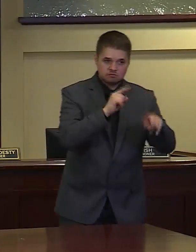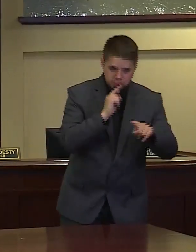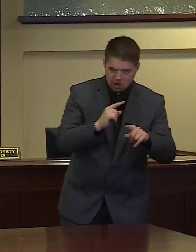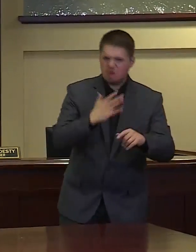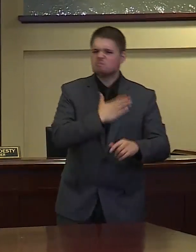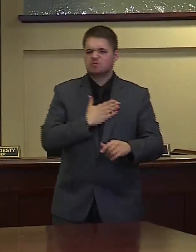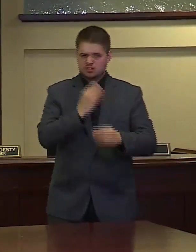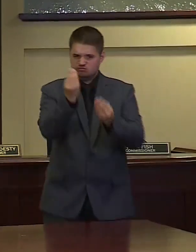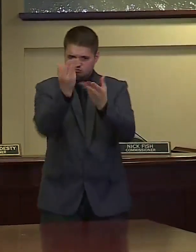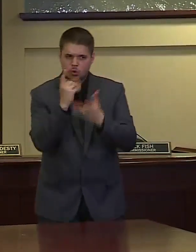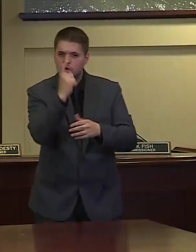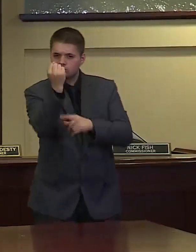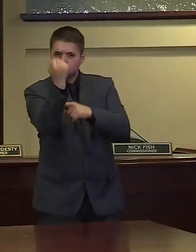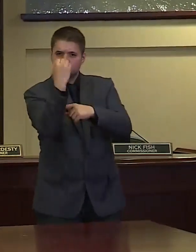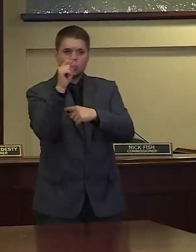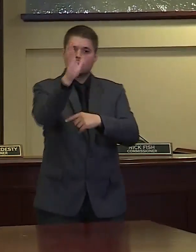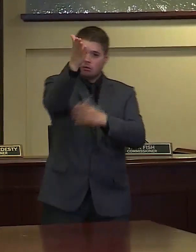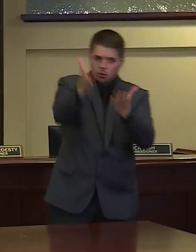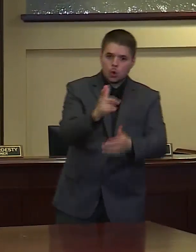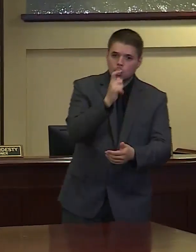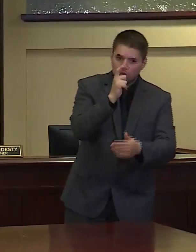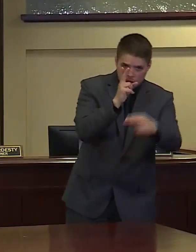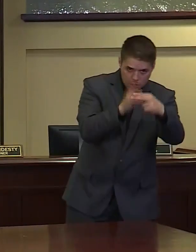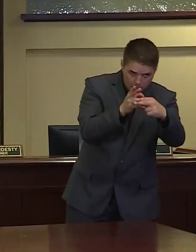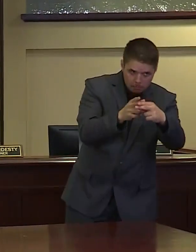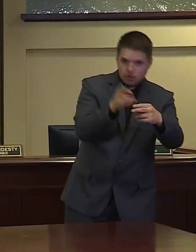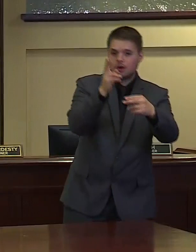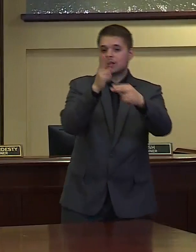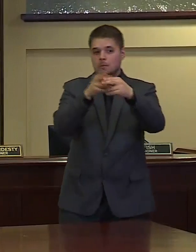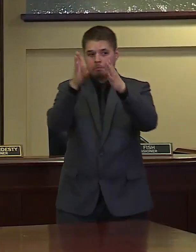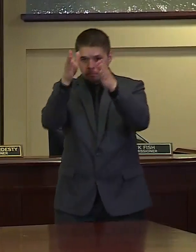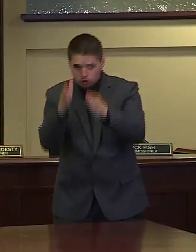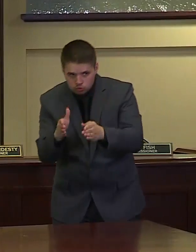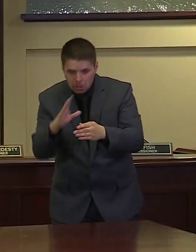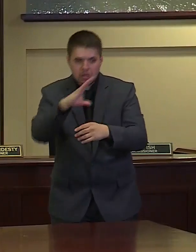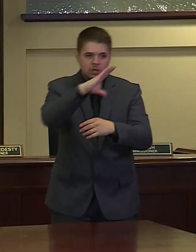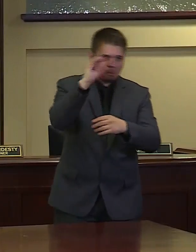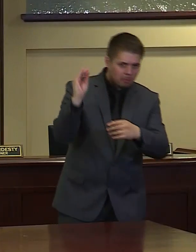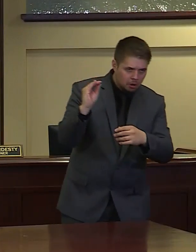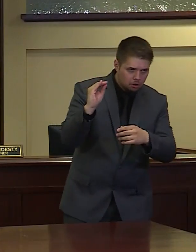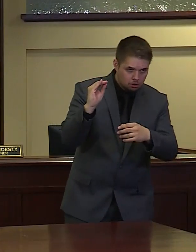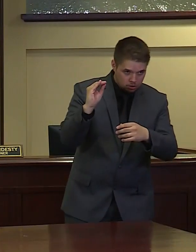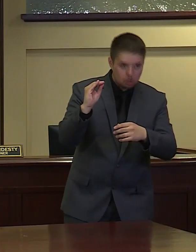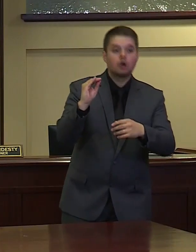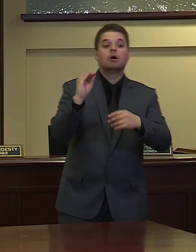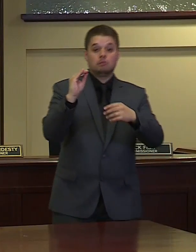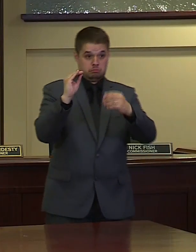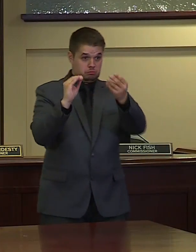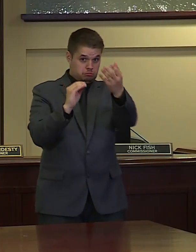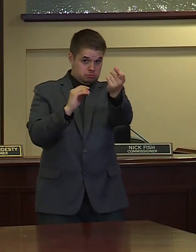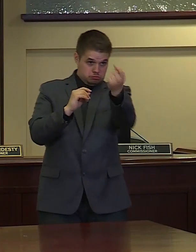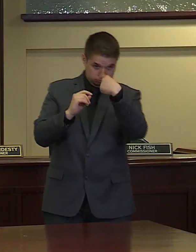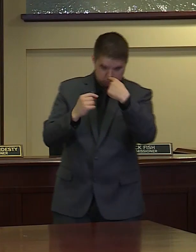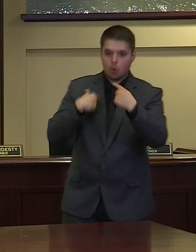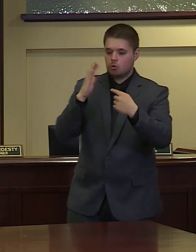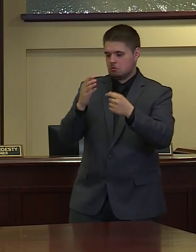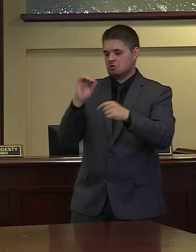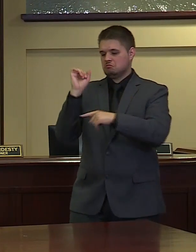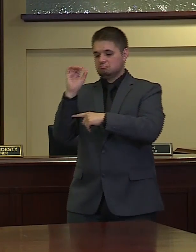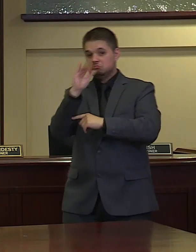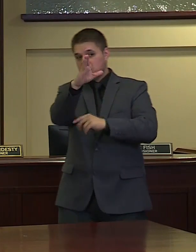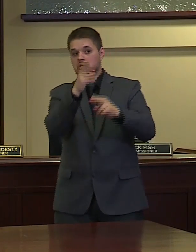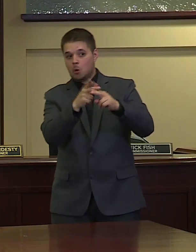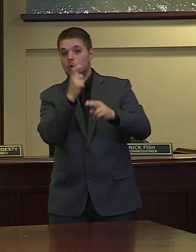to, and then, of course, share the question, and I will repeat it so that viewers out there can hear it as well. Questions in-house